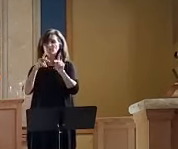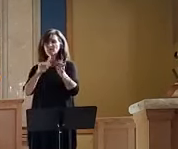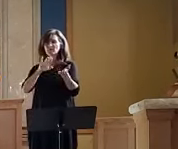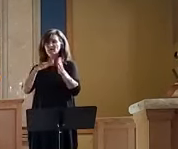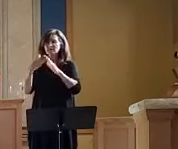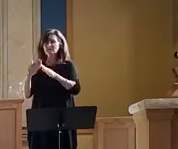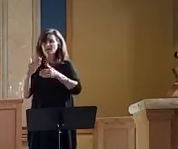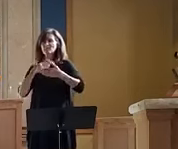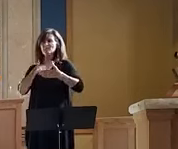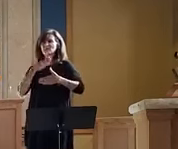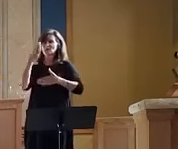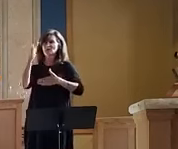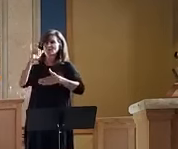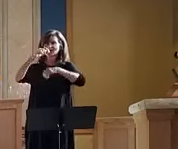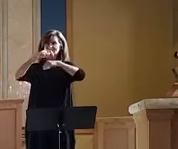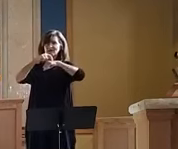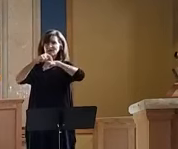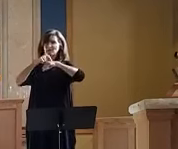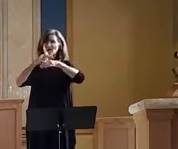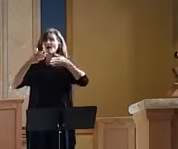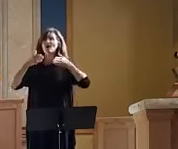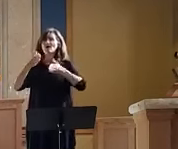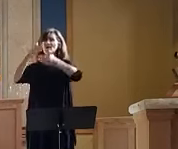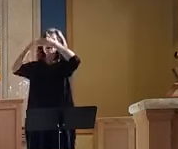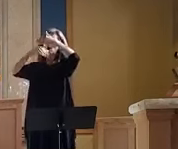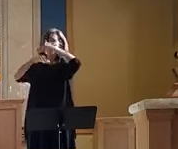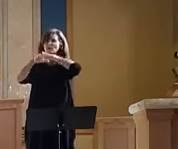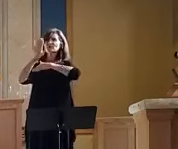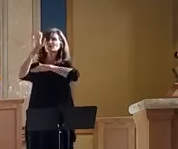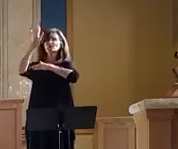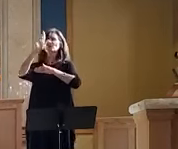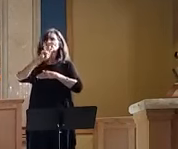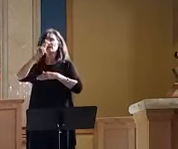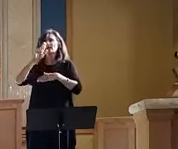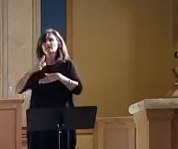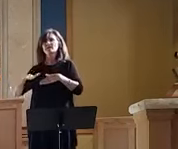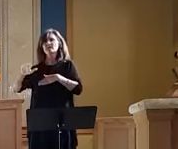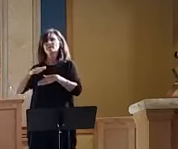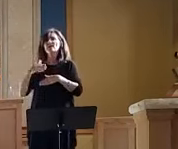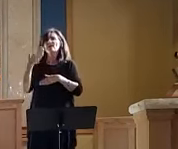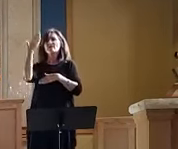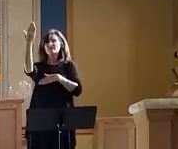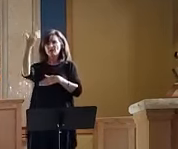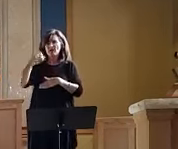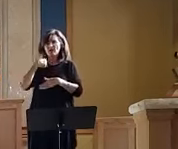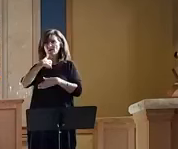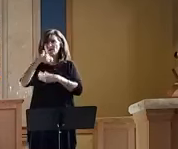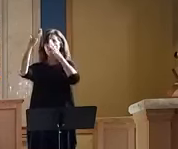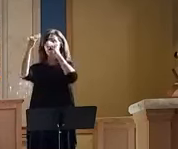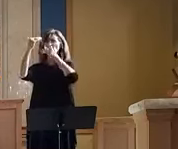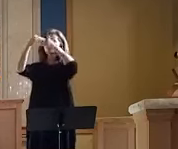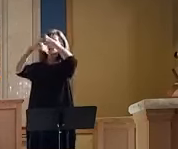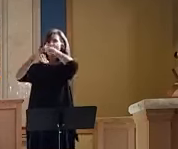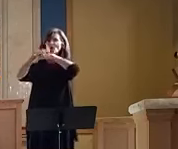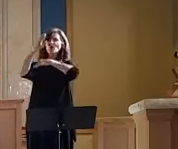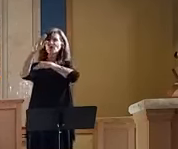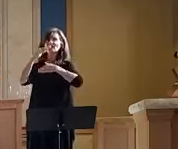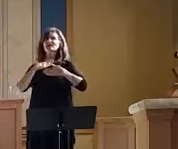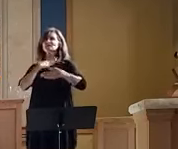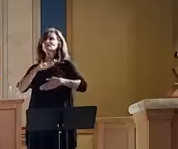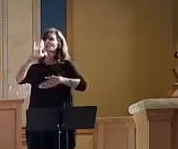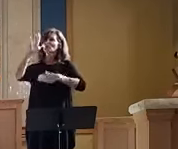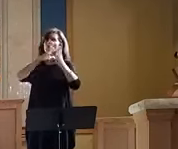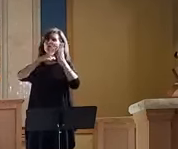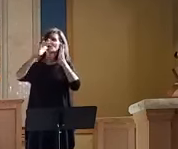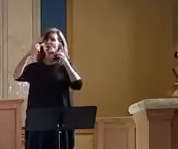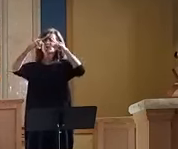life, kind admittance to your kingdom. There we hope to enjoy forever the fullness of your glory, through Christ our Lord,